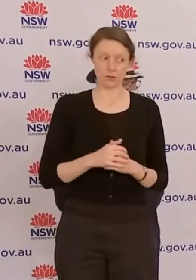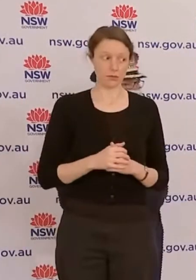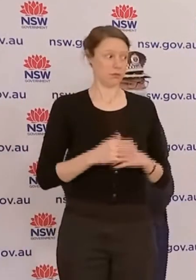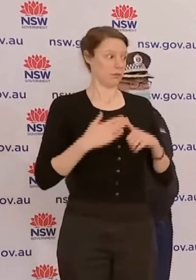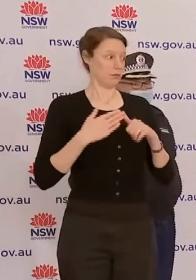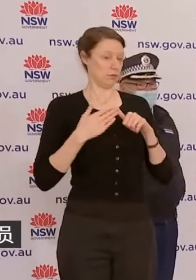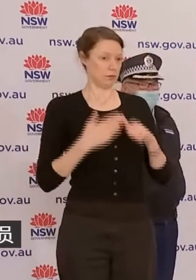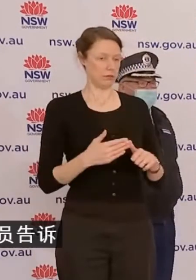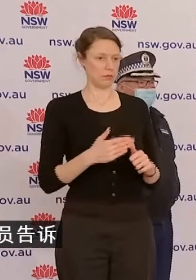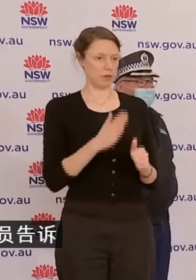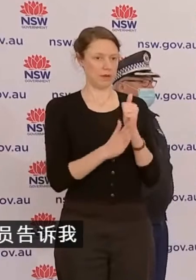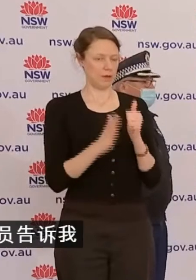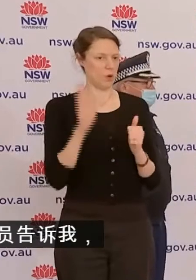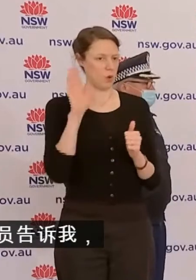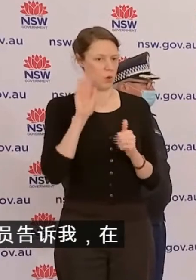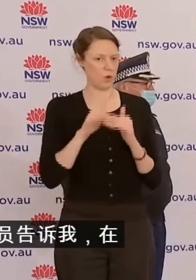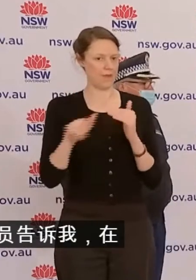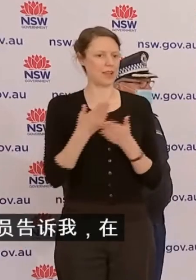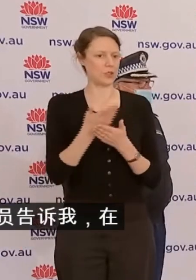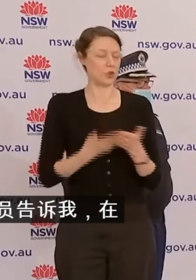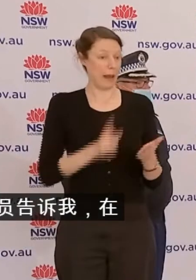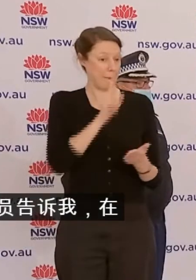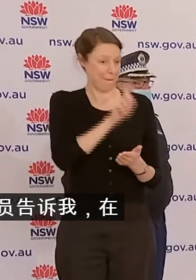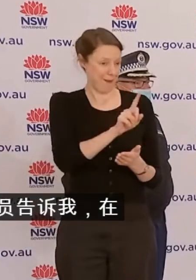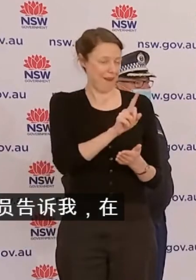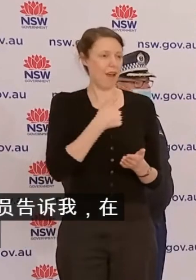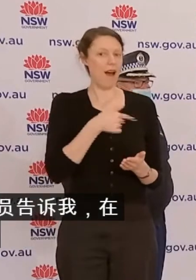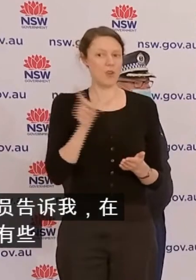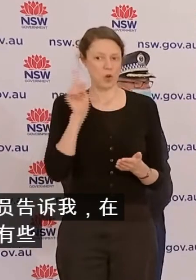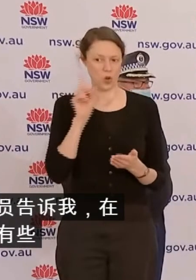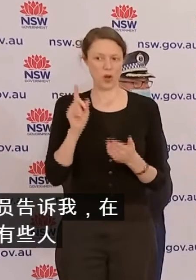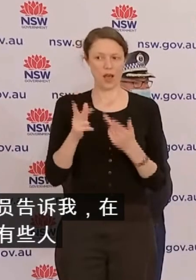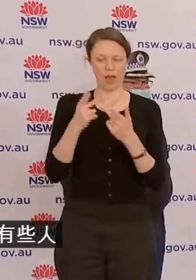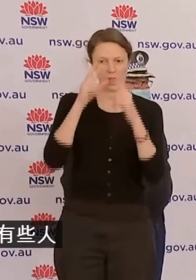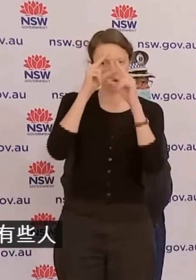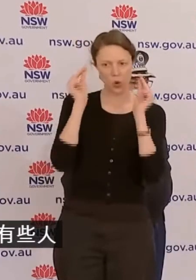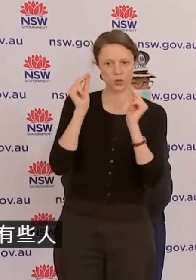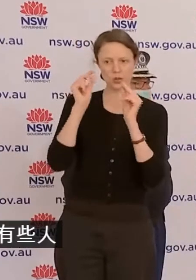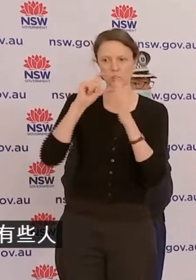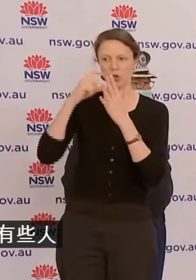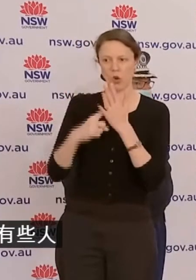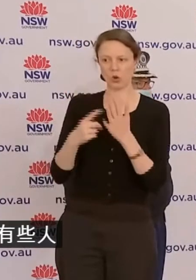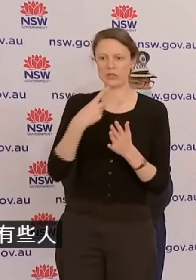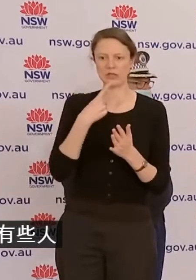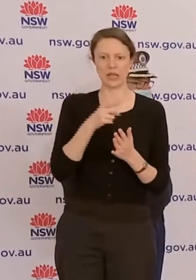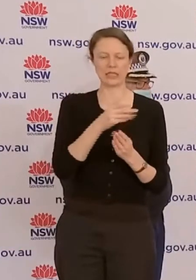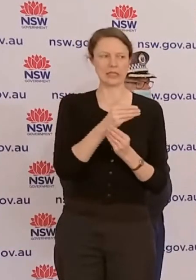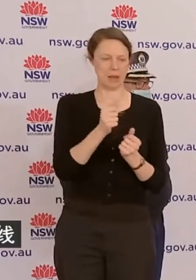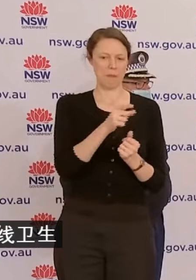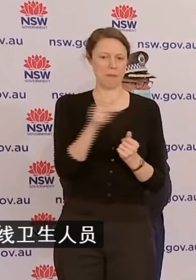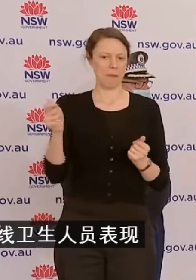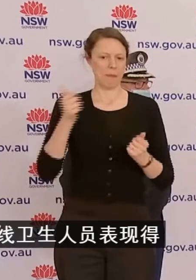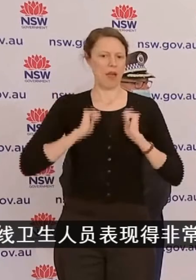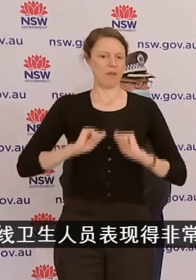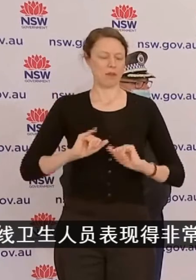have had health staff tell me that at various stages there have been people who have behaved absolutely abhorrently to our